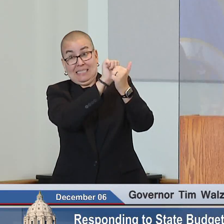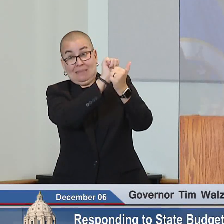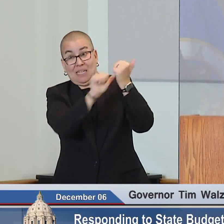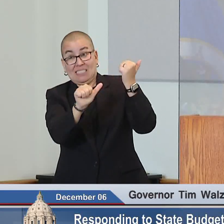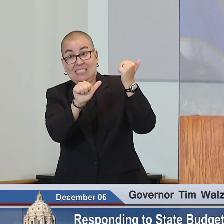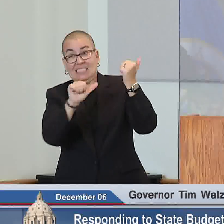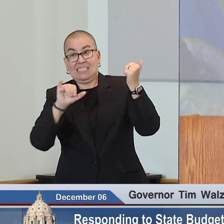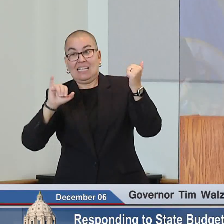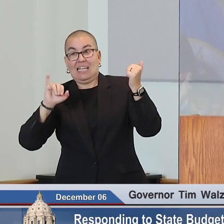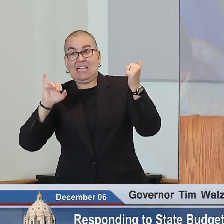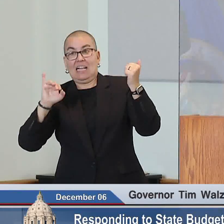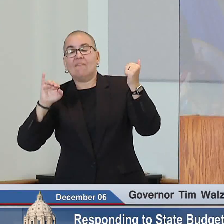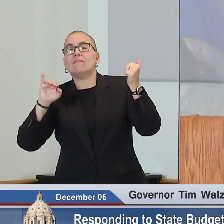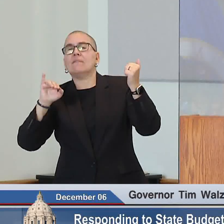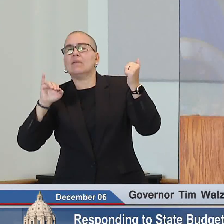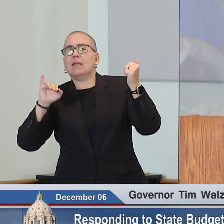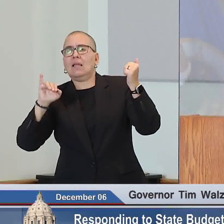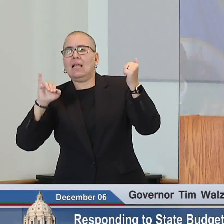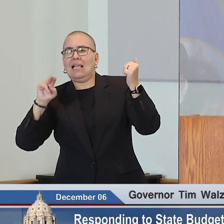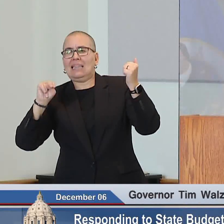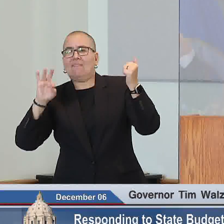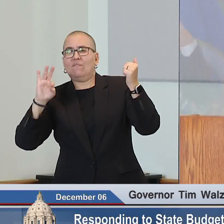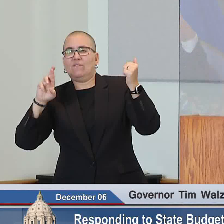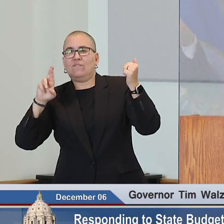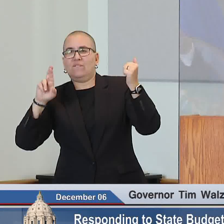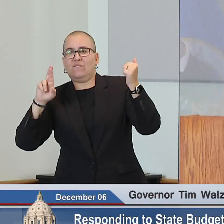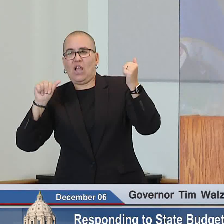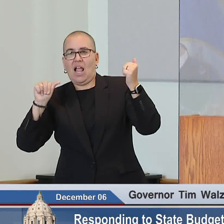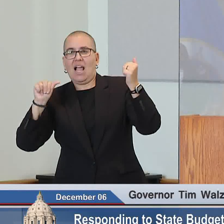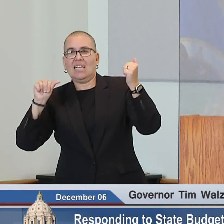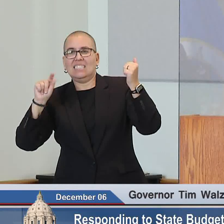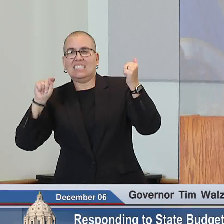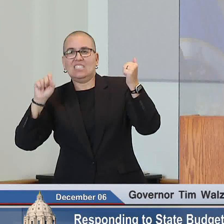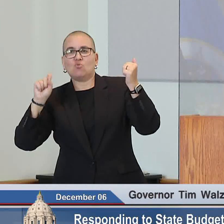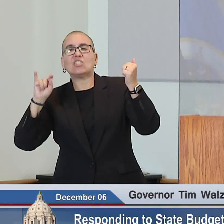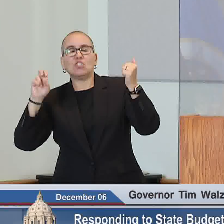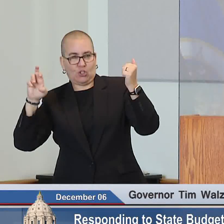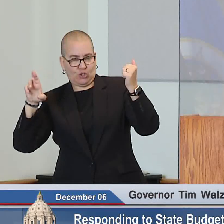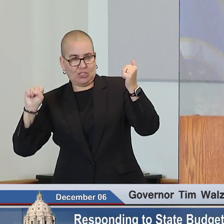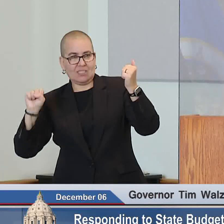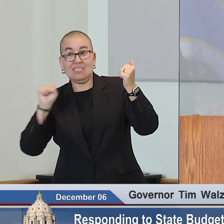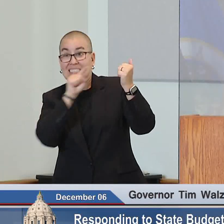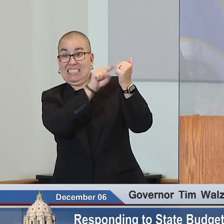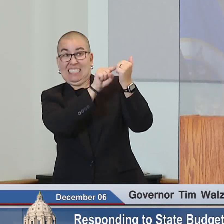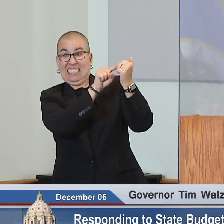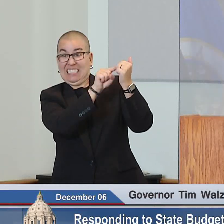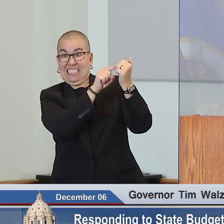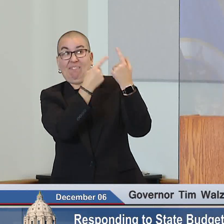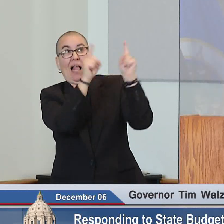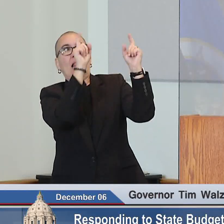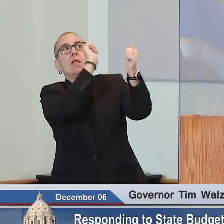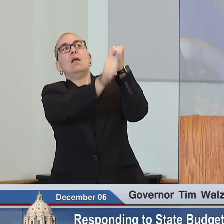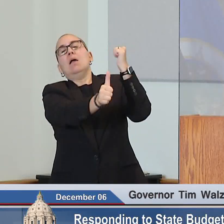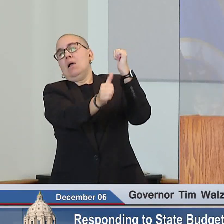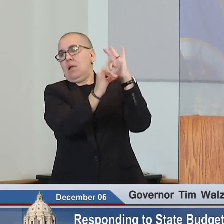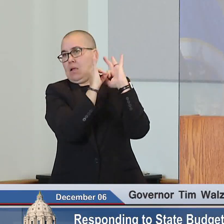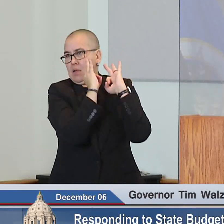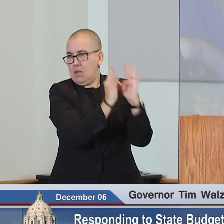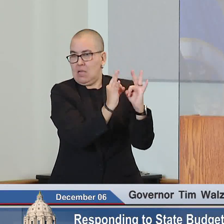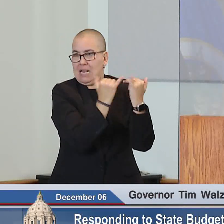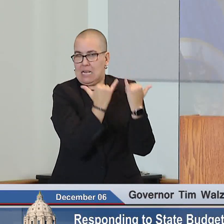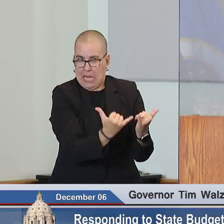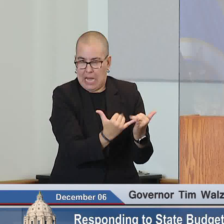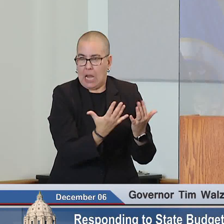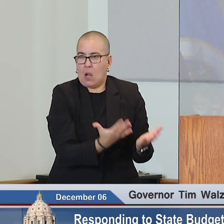I do think we need to put Minnesota on a path to think about some of these long-term funding needs around either transportation, whether